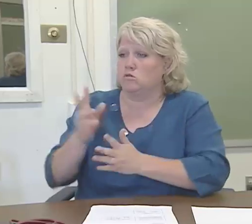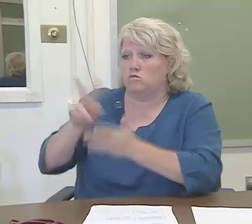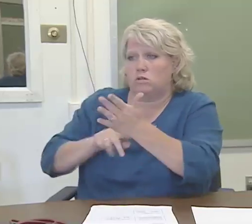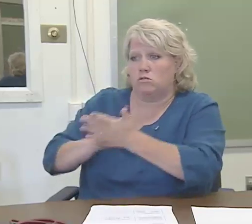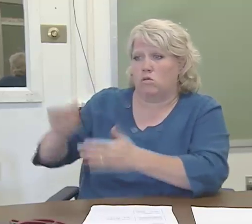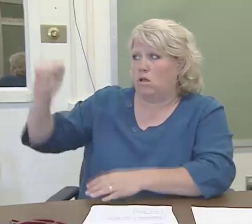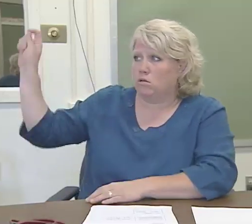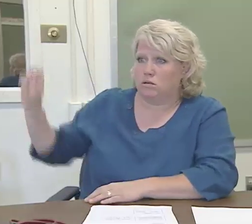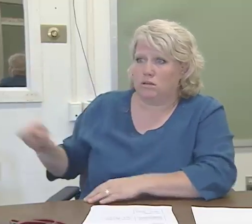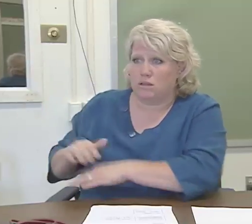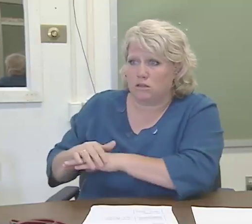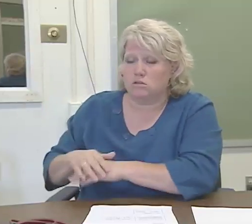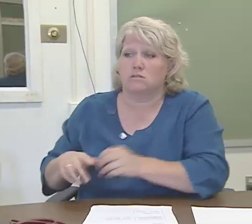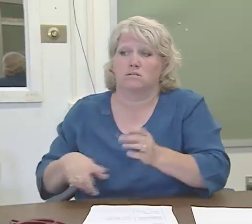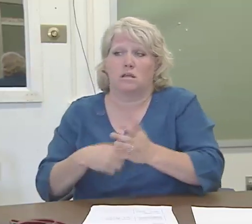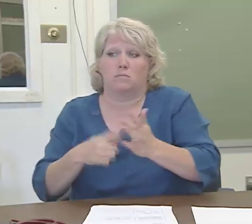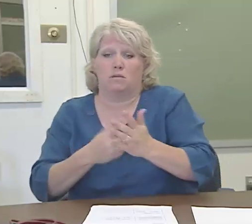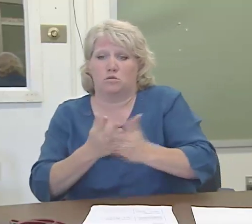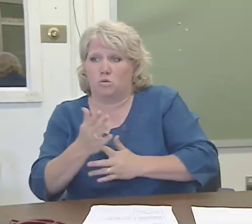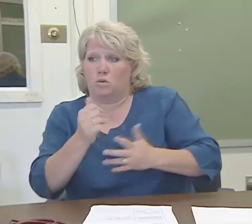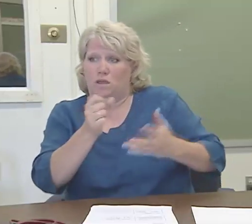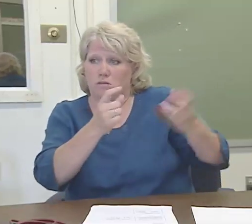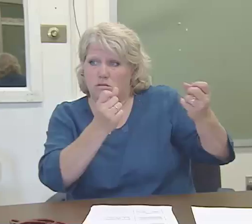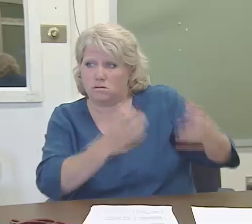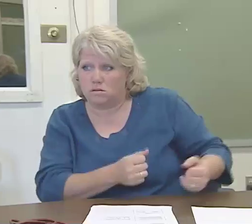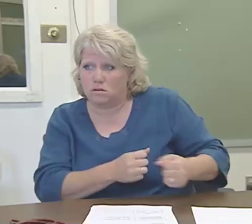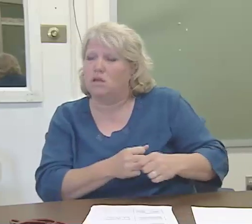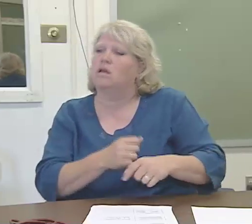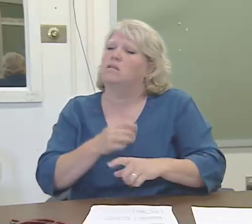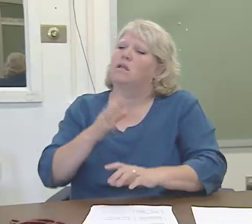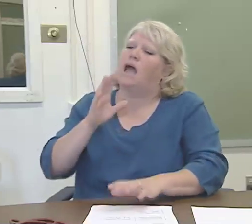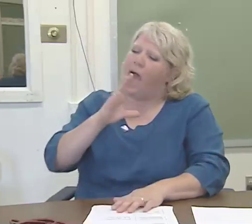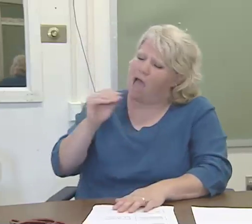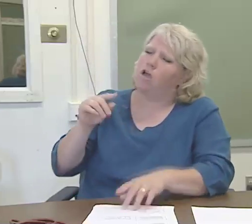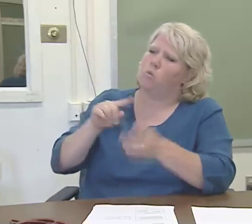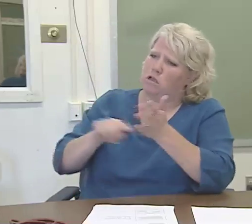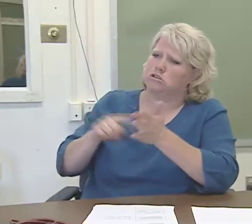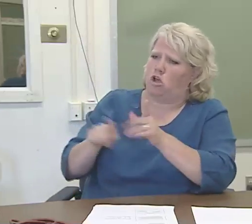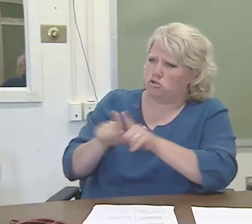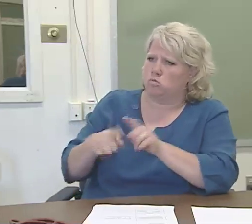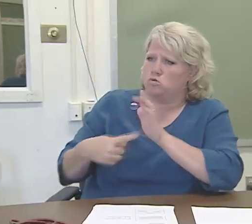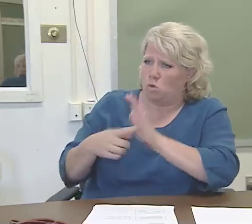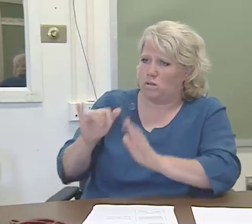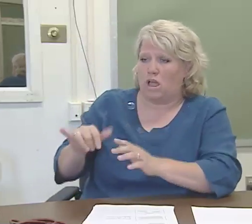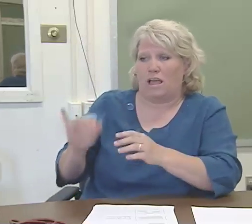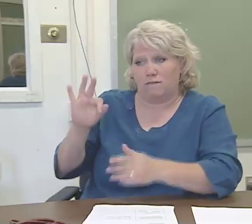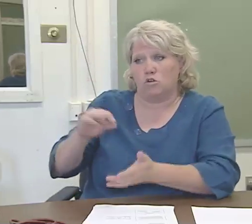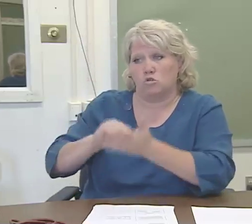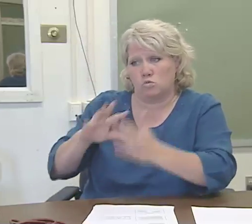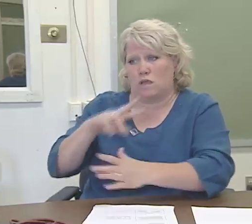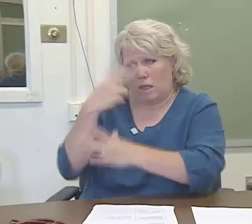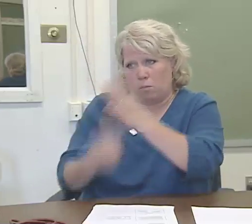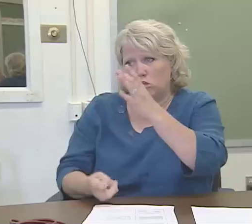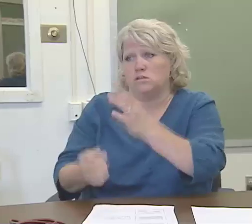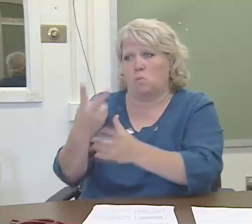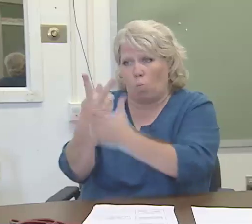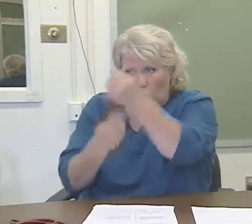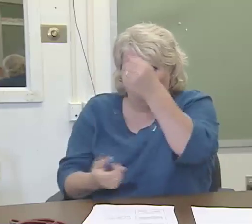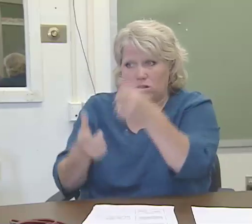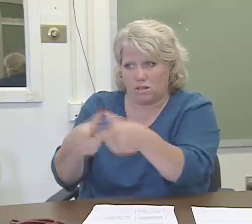instruction. Sometimes it happens through reading and writing of printed English, other times it happens through ASL. If a student